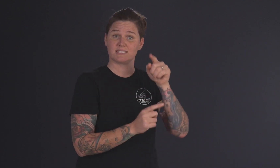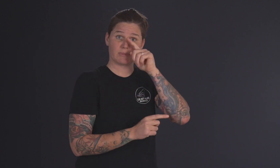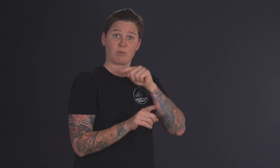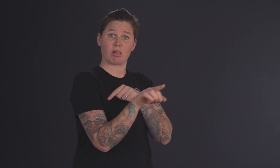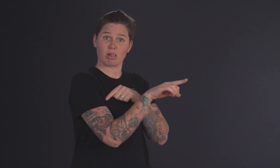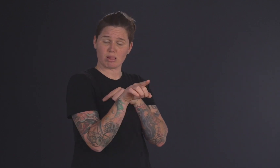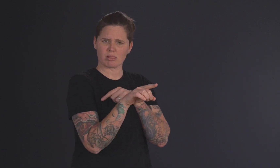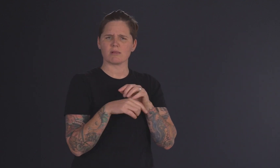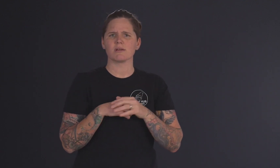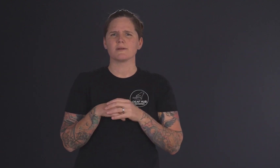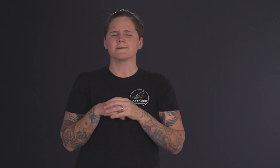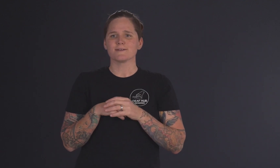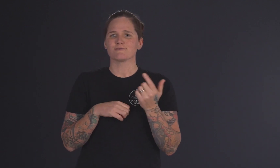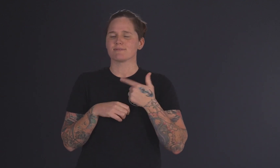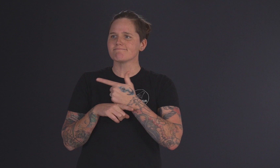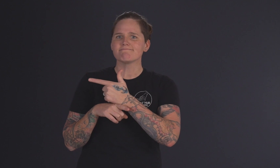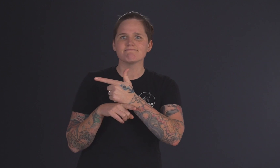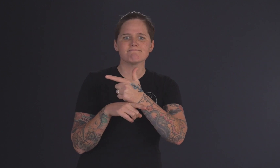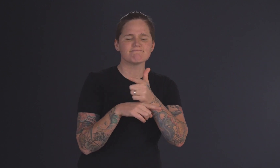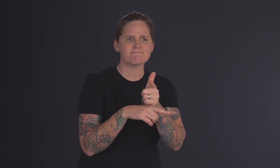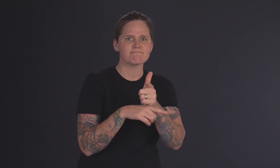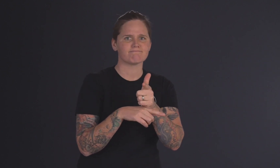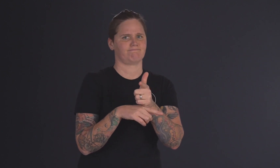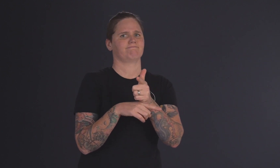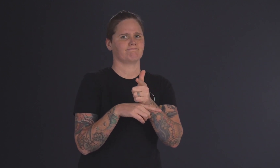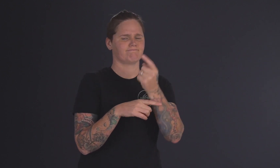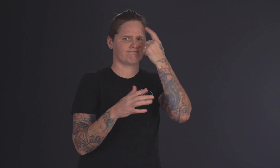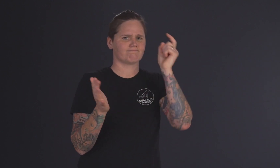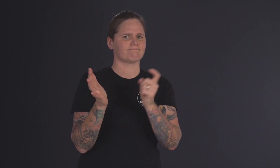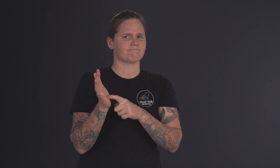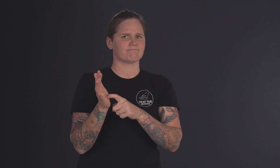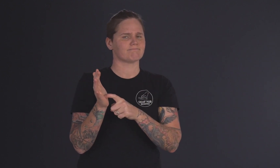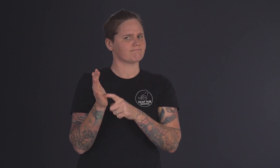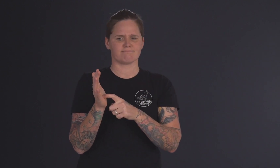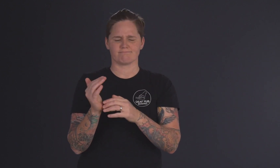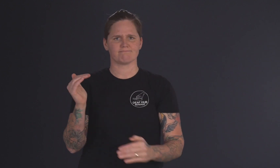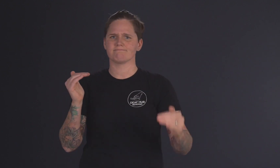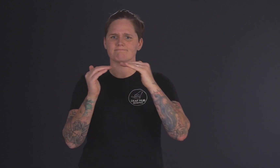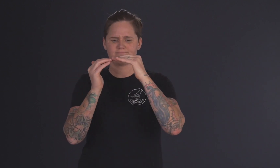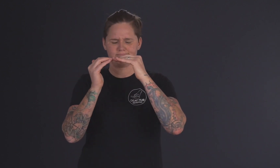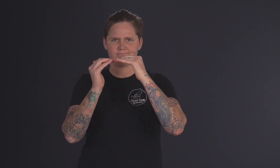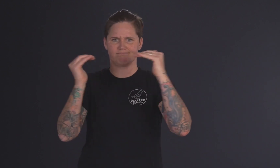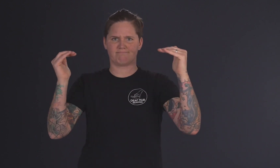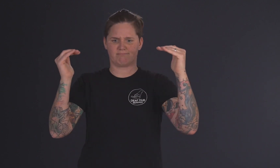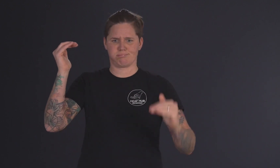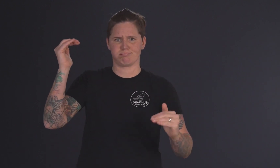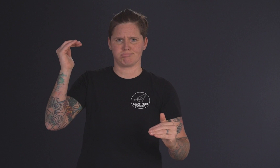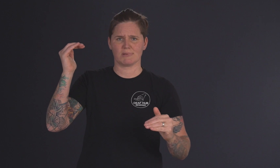hearing peers. After conducting video interviews, it soon became obvious that this group experienced huge disadvantage